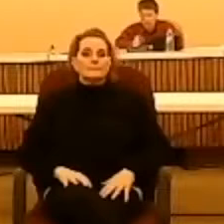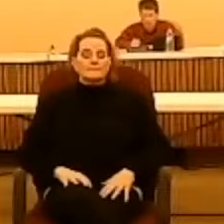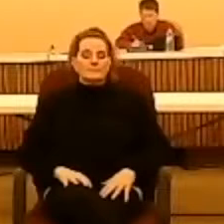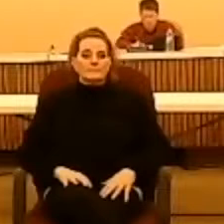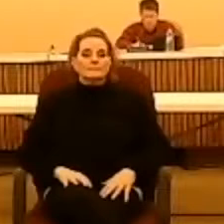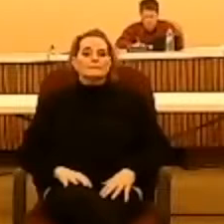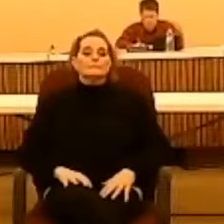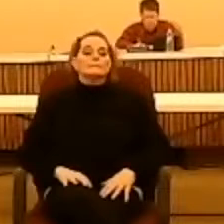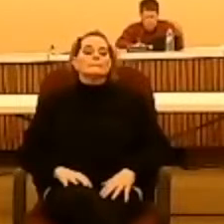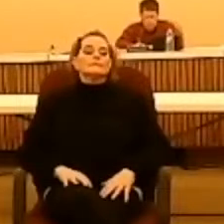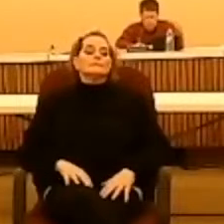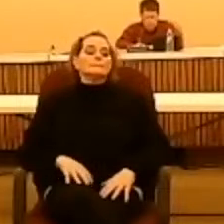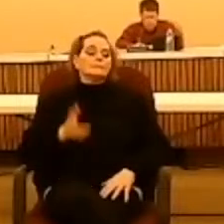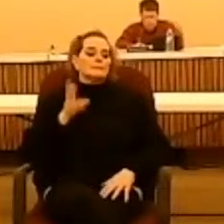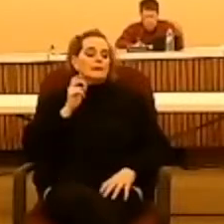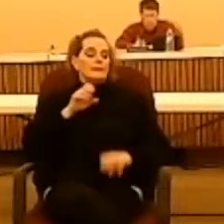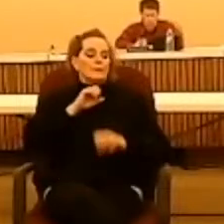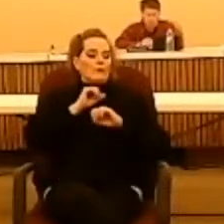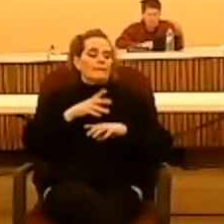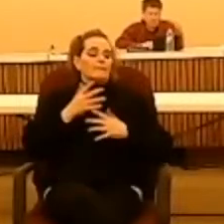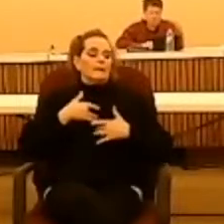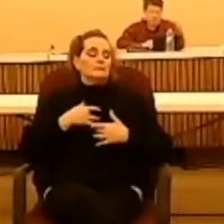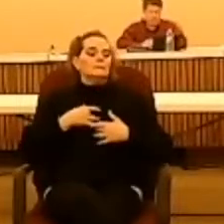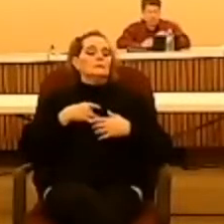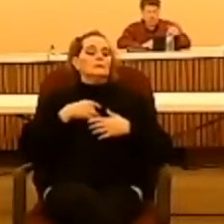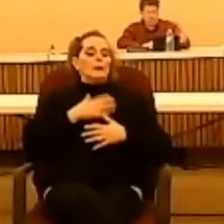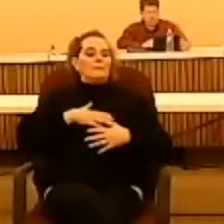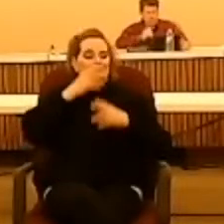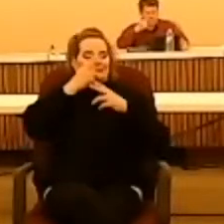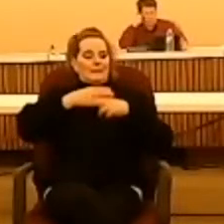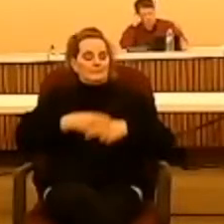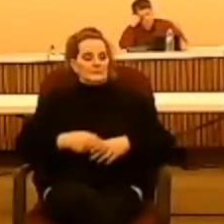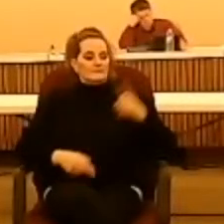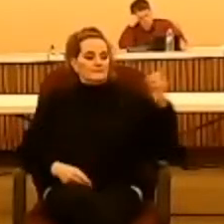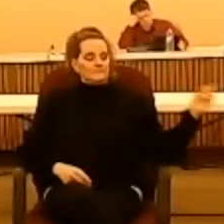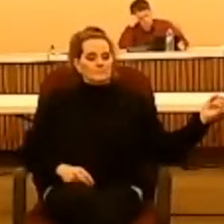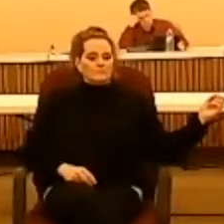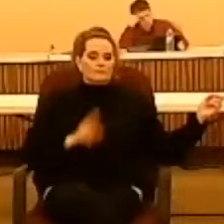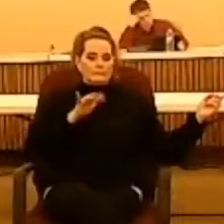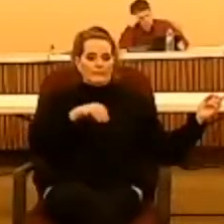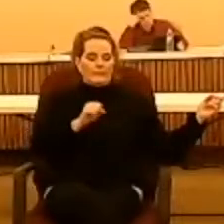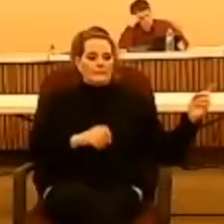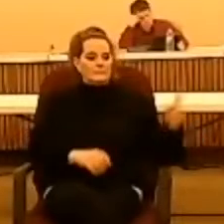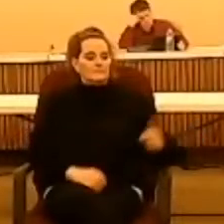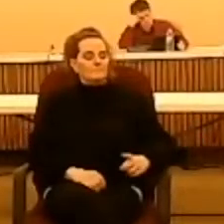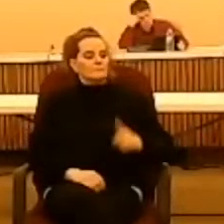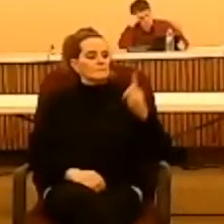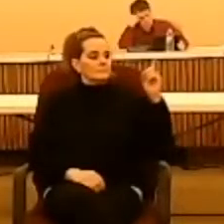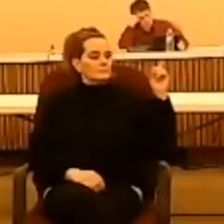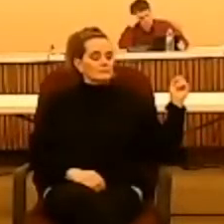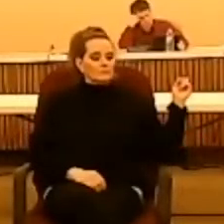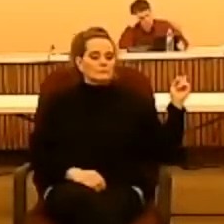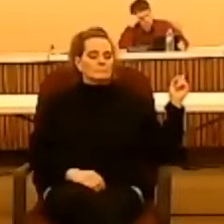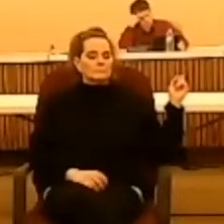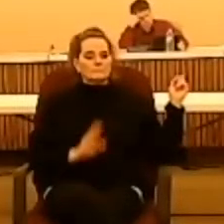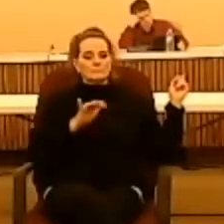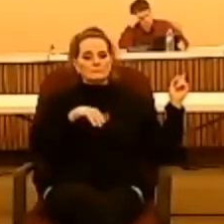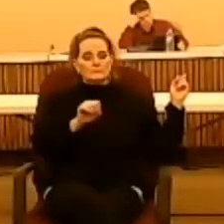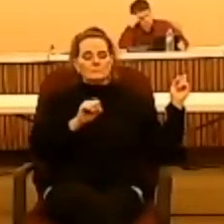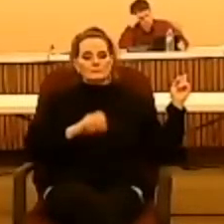Hearing none, please call the roll. Councilmember Barley, Aye. Councilmember Stafford.